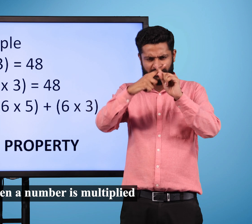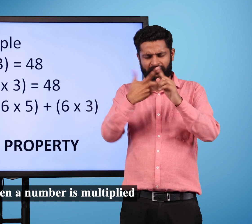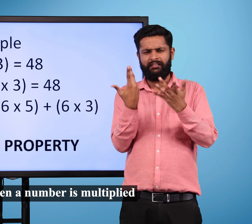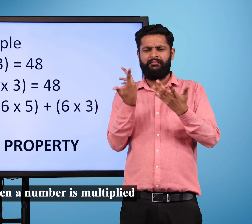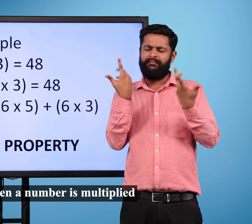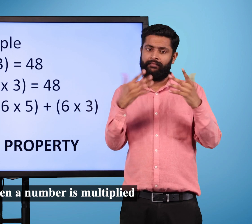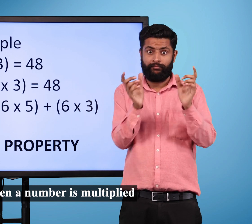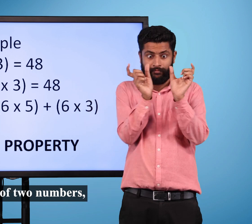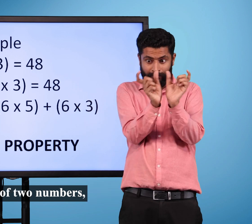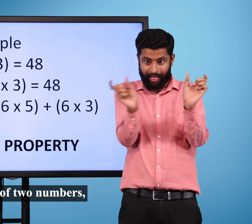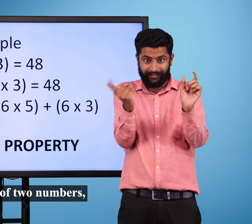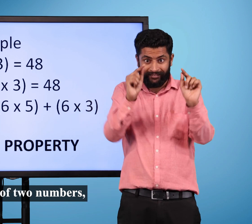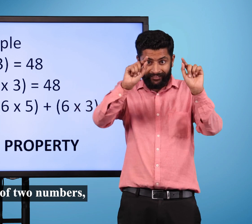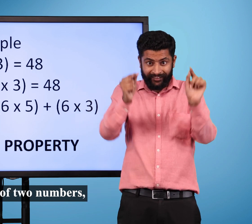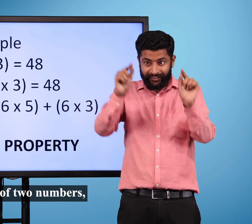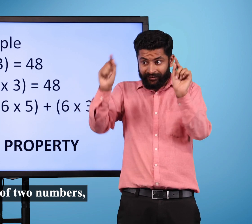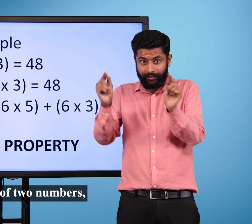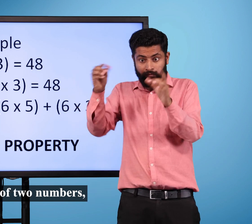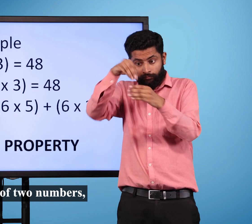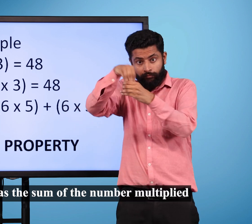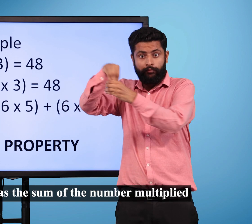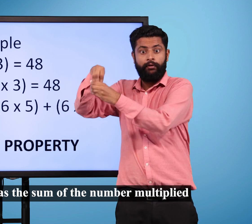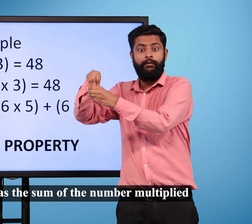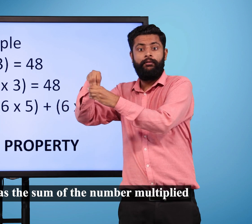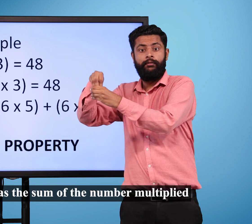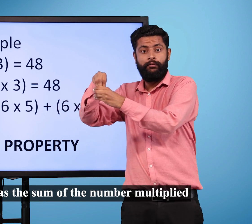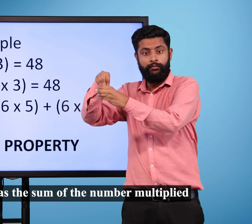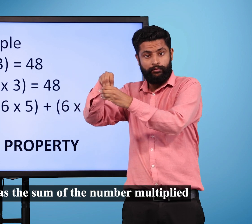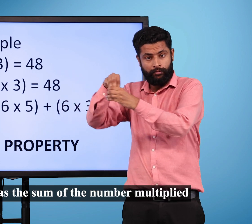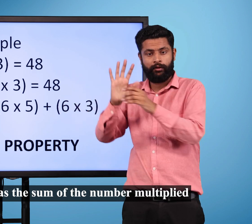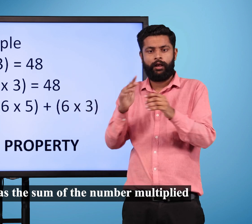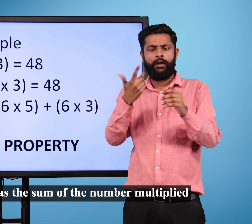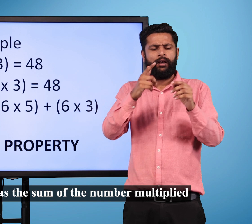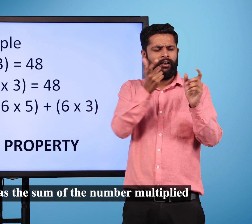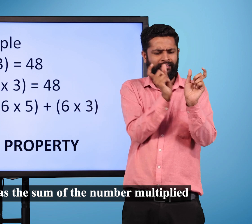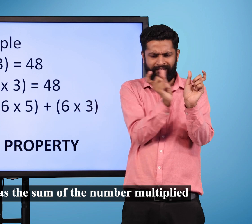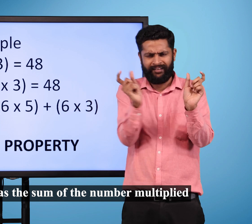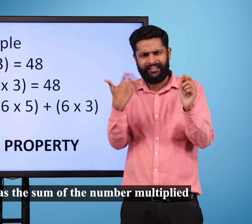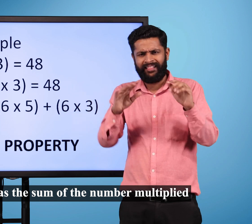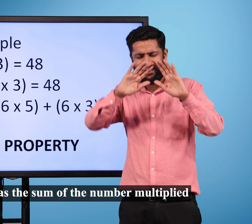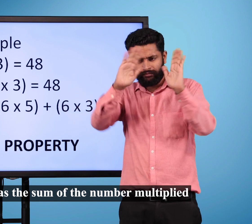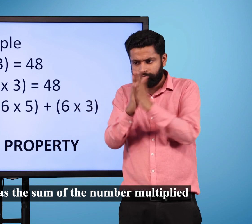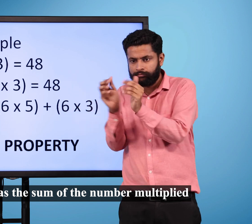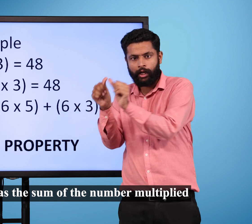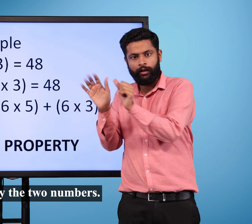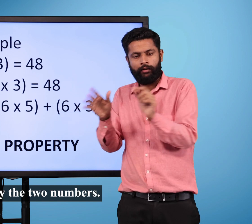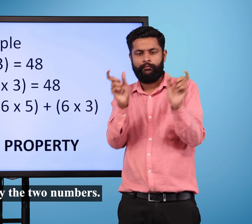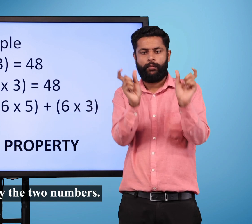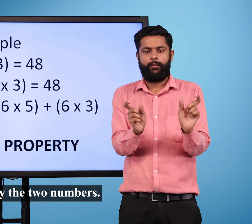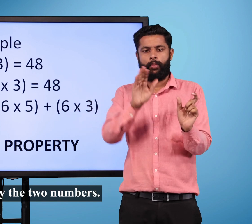is multiplied by the sum of two numbers, the result is the same as the sum of the number multiplied individually